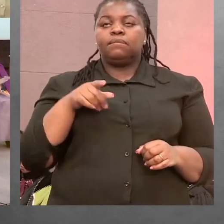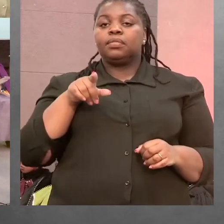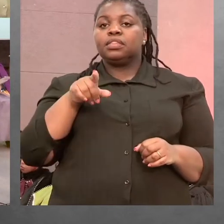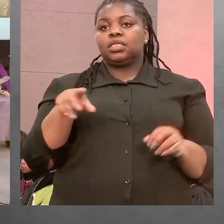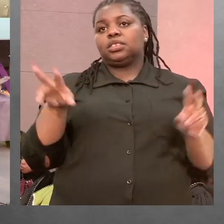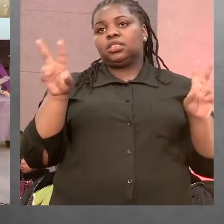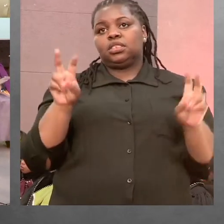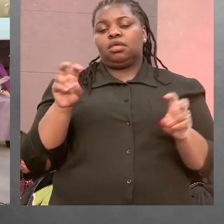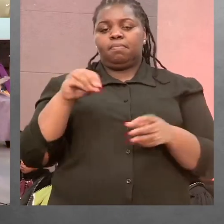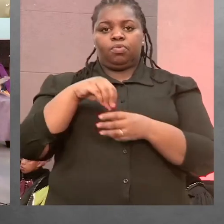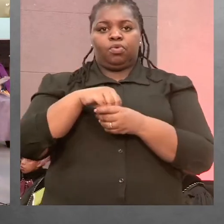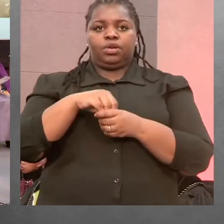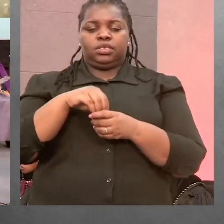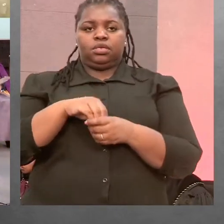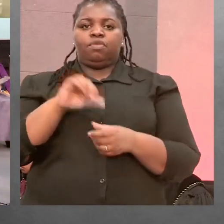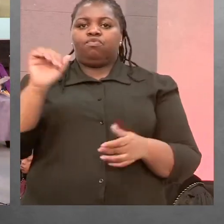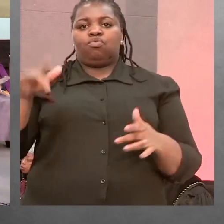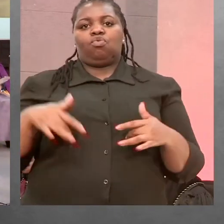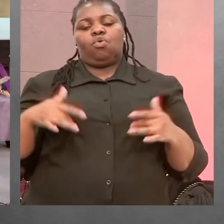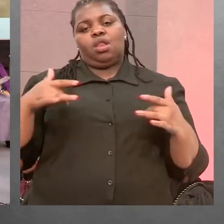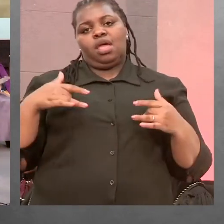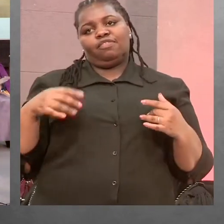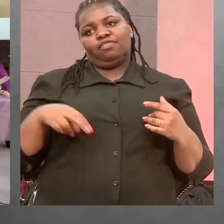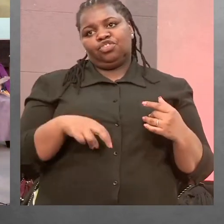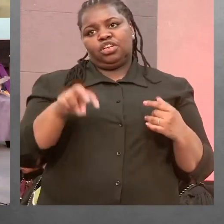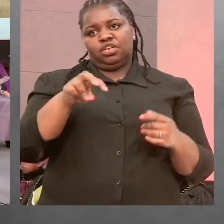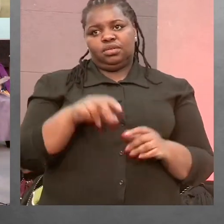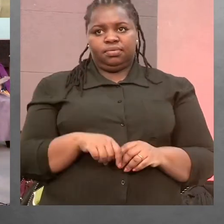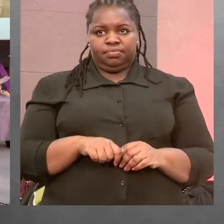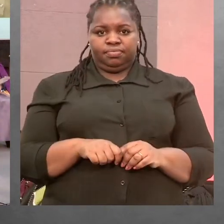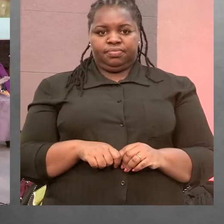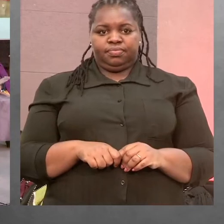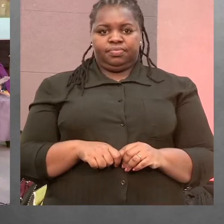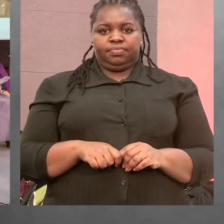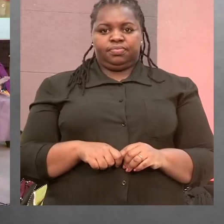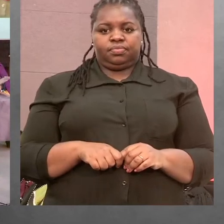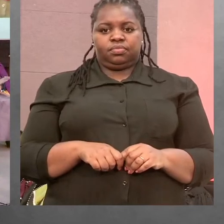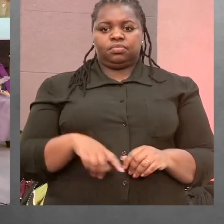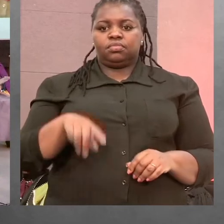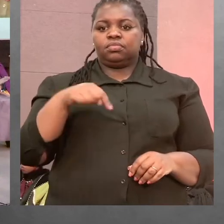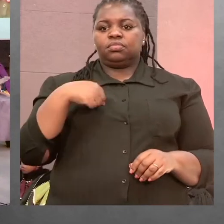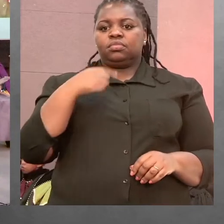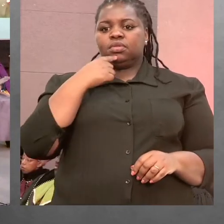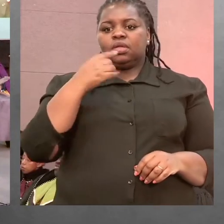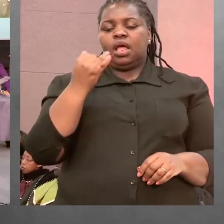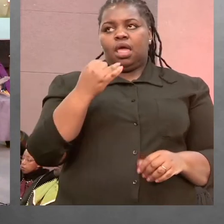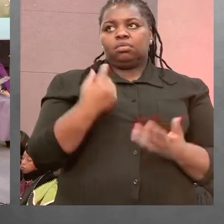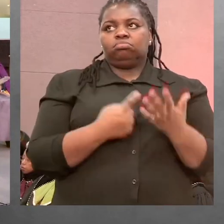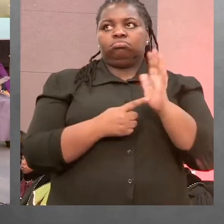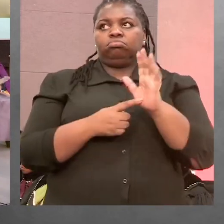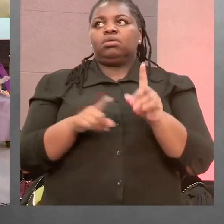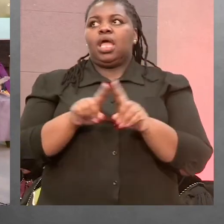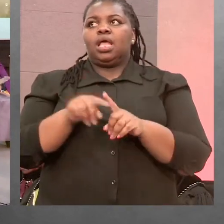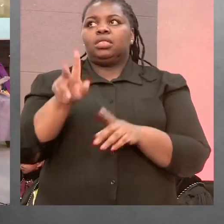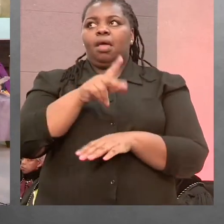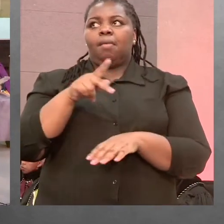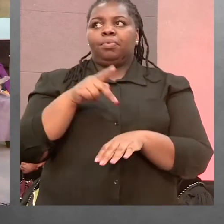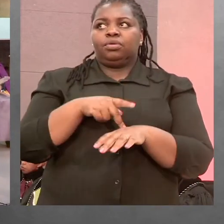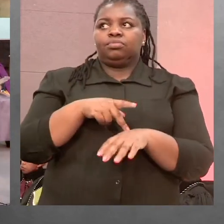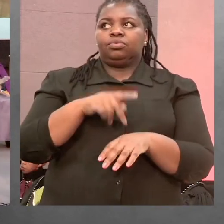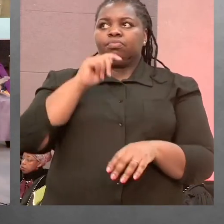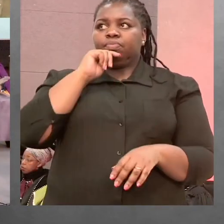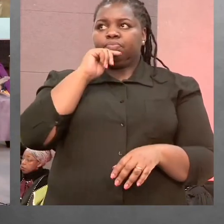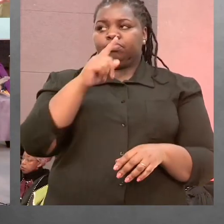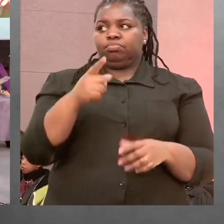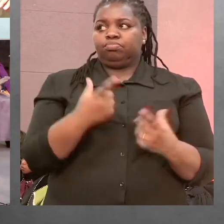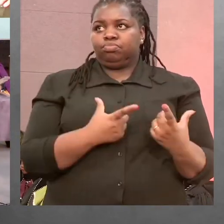in the context of your life's journey, which stands as a testament to the principles it